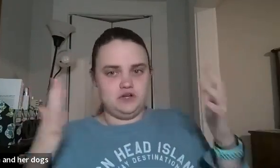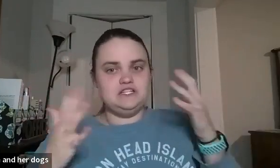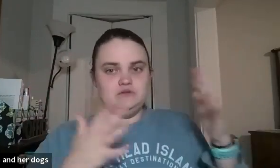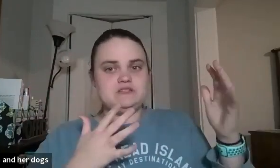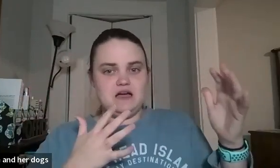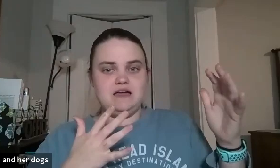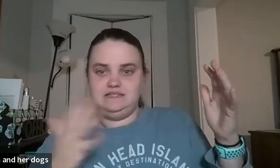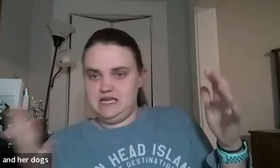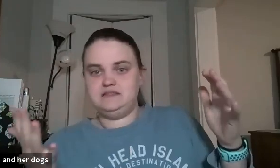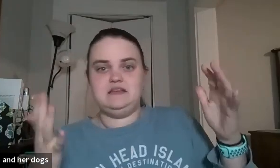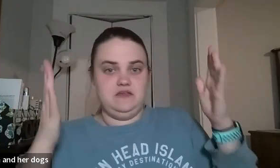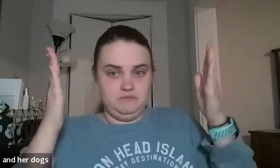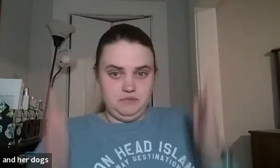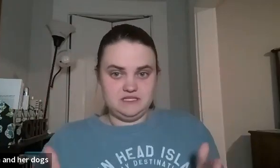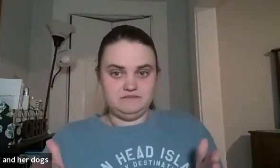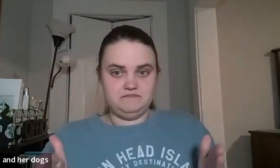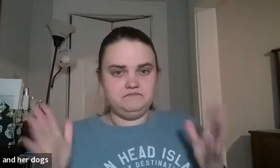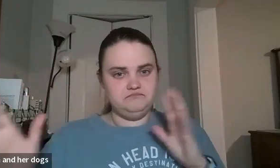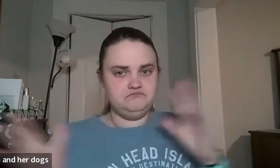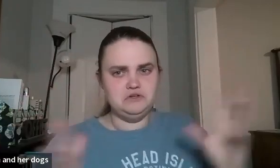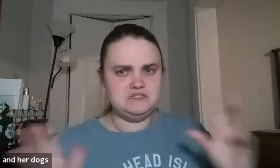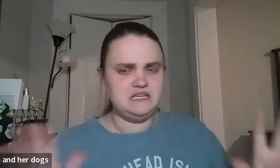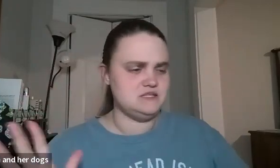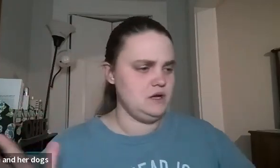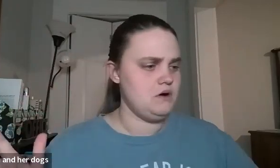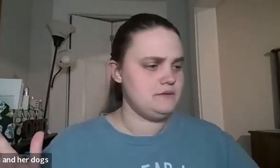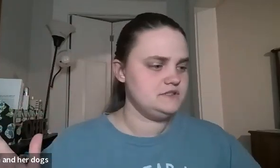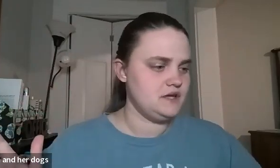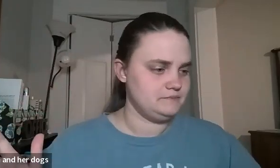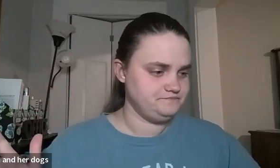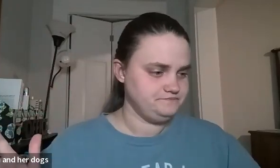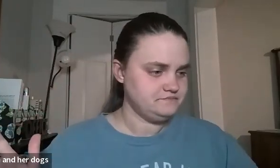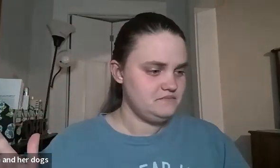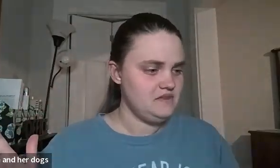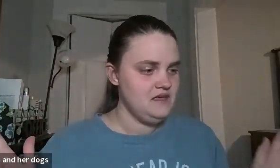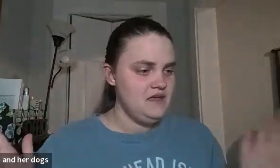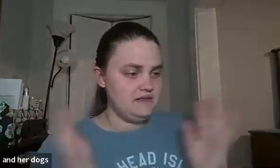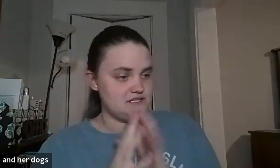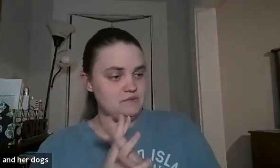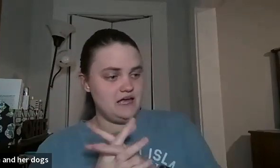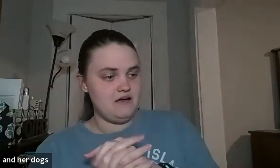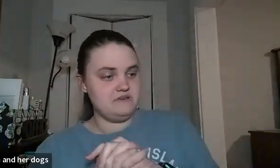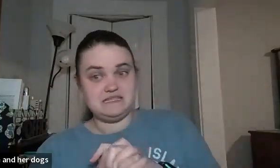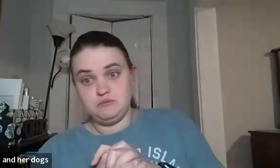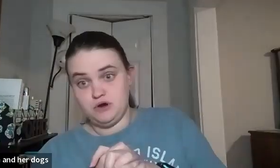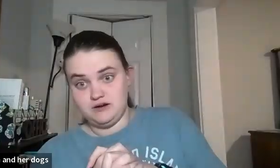going to do the sign dance and then person. You'll see as we go on. So the next one we have is